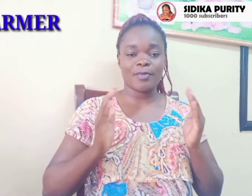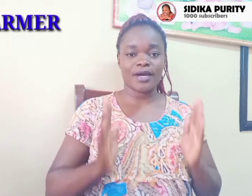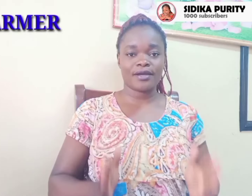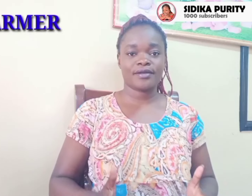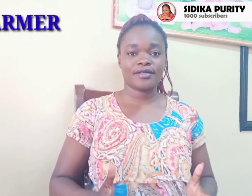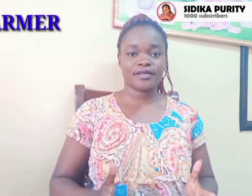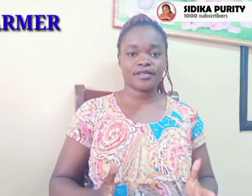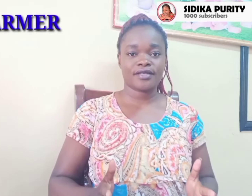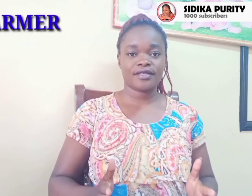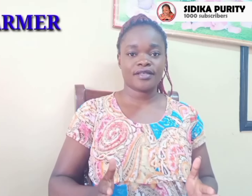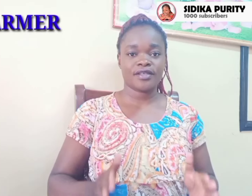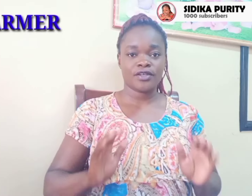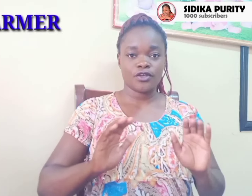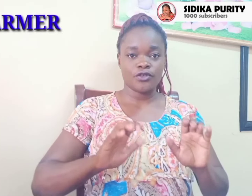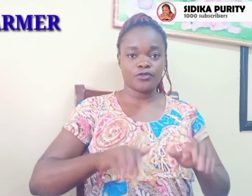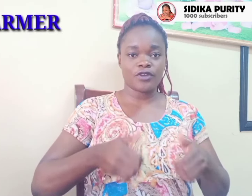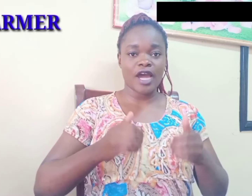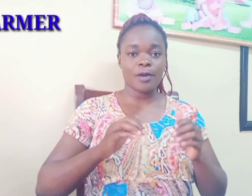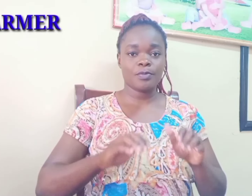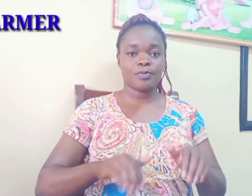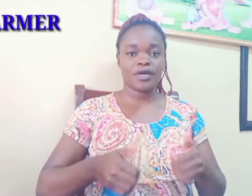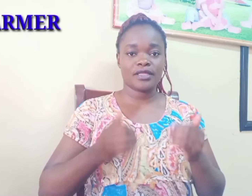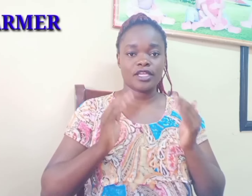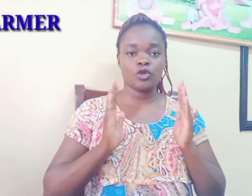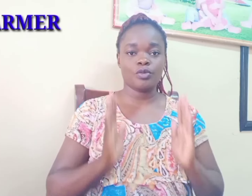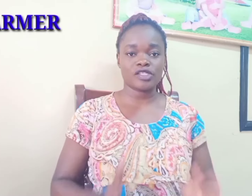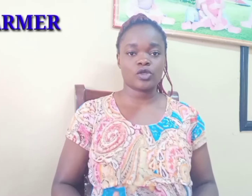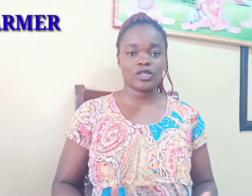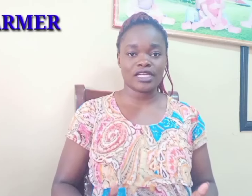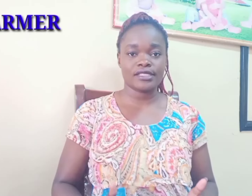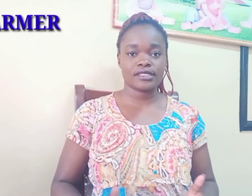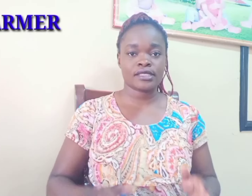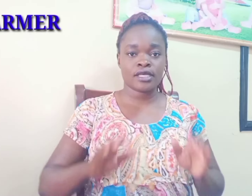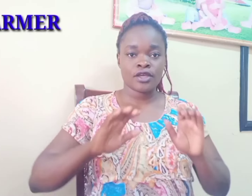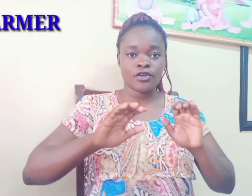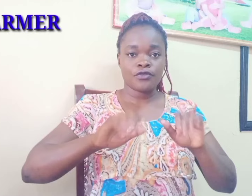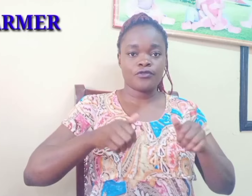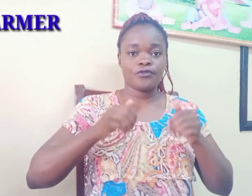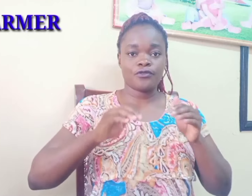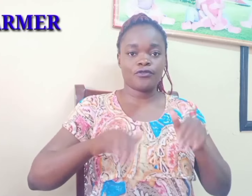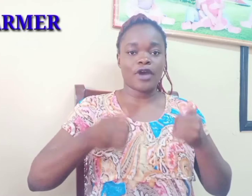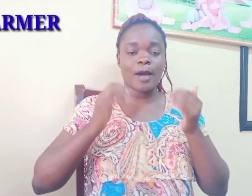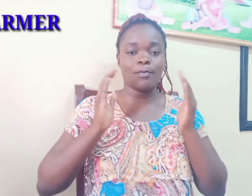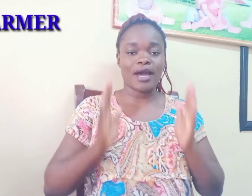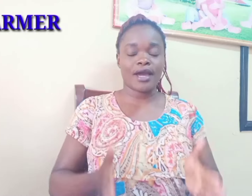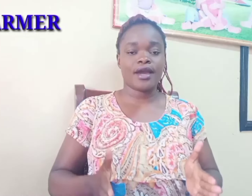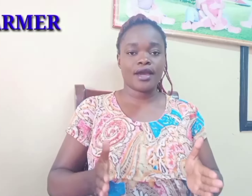Farmer, you farm and then you personalize. Farmer,